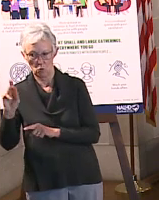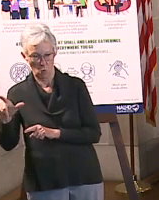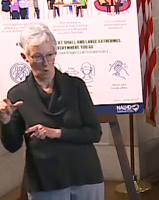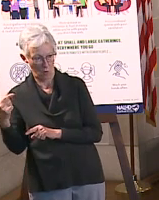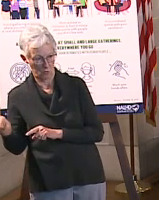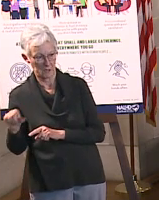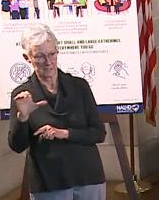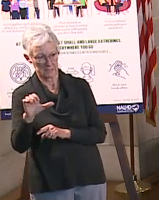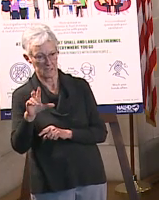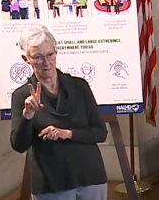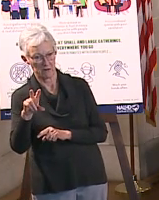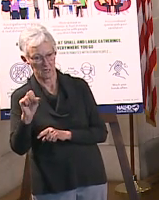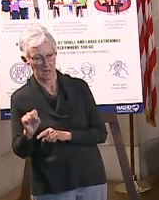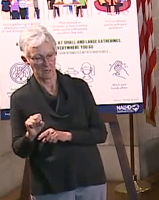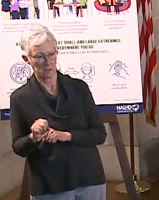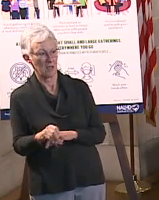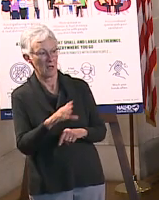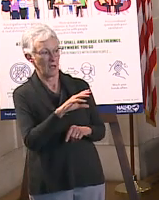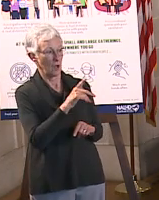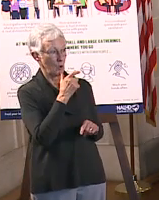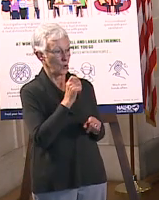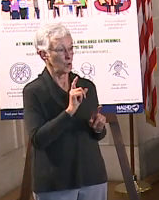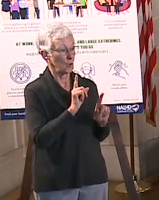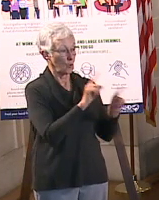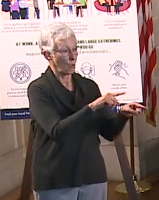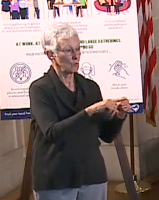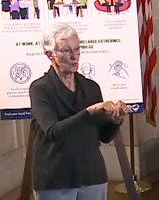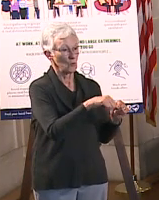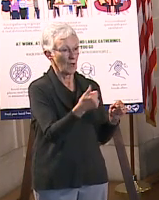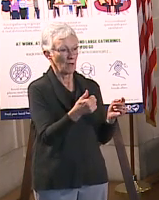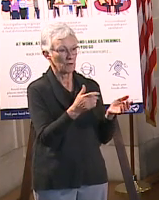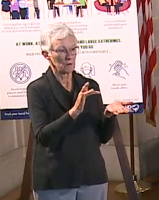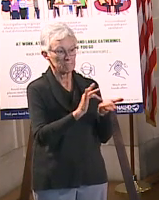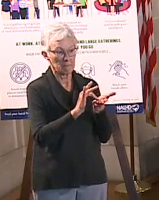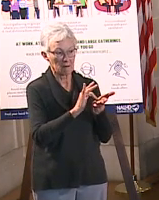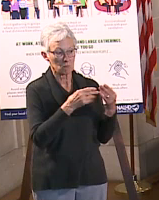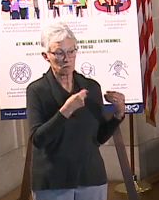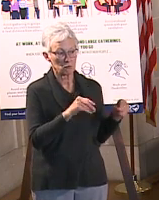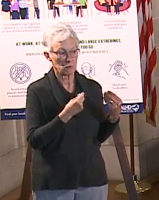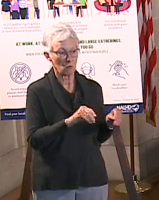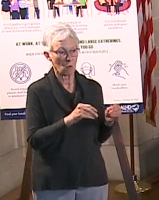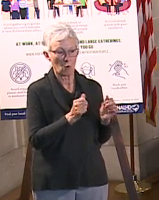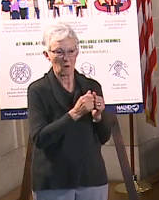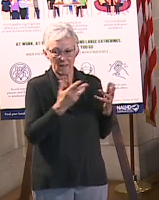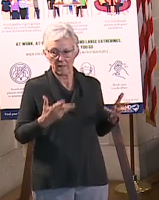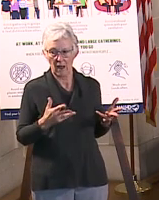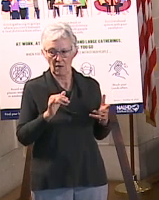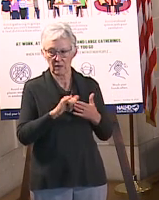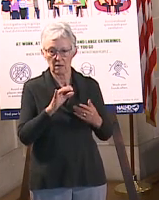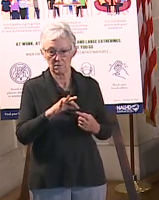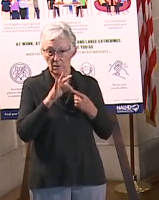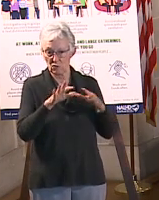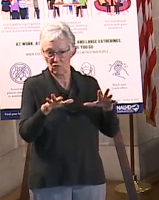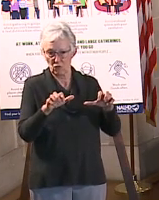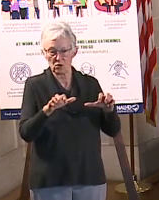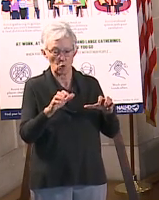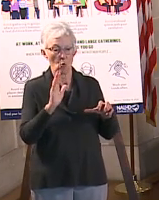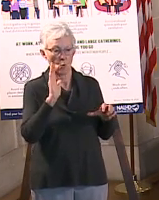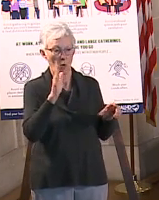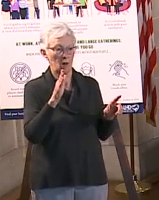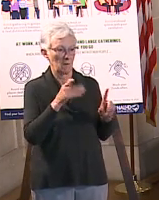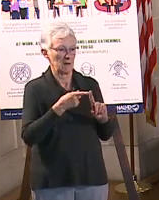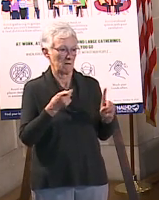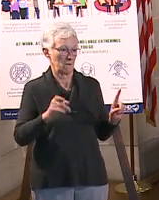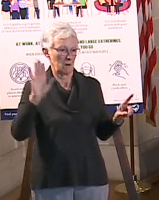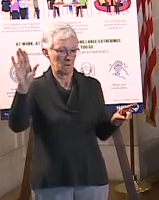right, Angie? Okay, so I'm probably getting that correct. So that's the program of how that will be implemented. And the timing of that, again, would be roughly